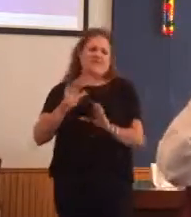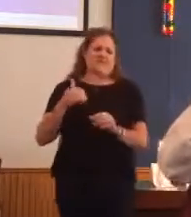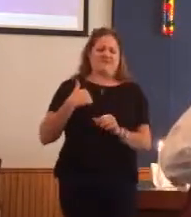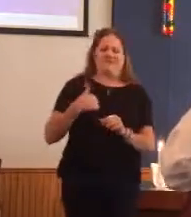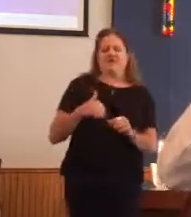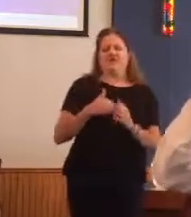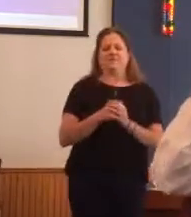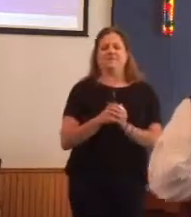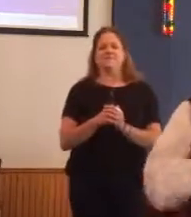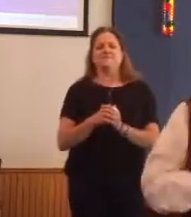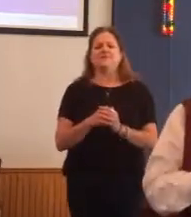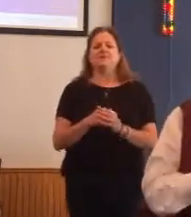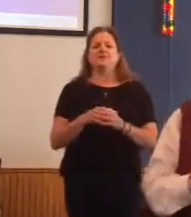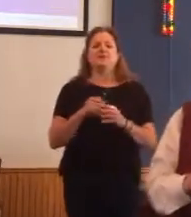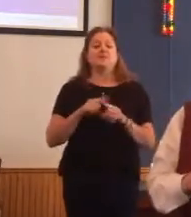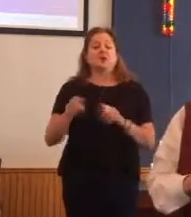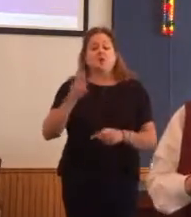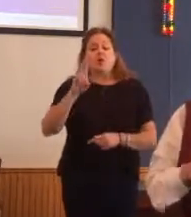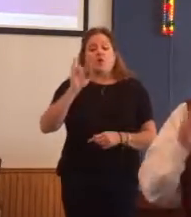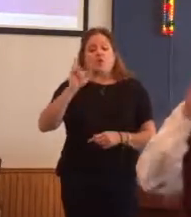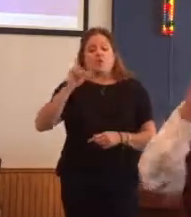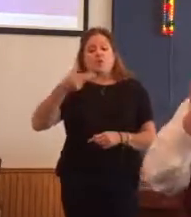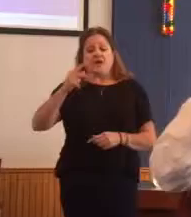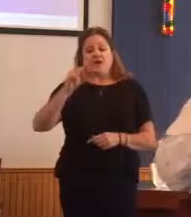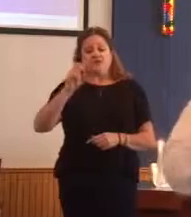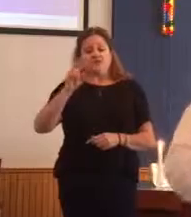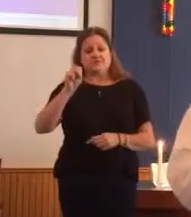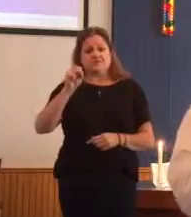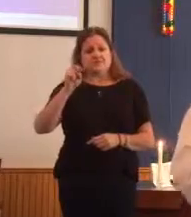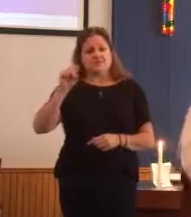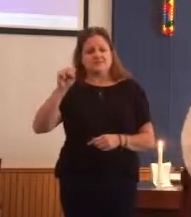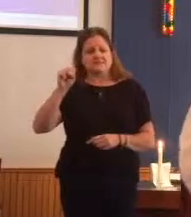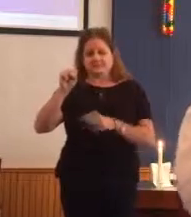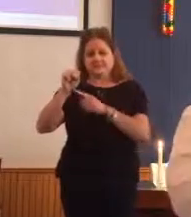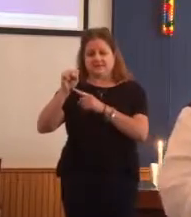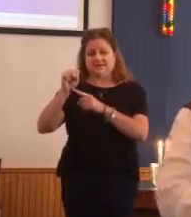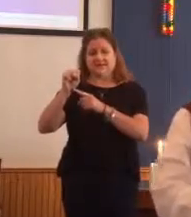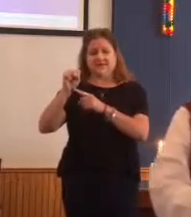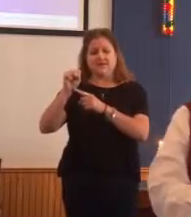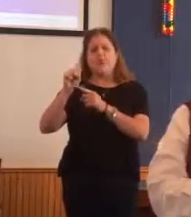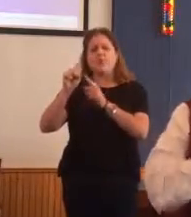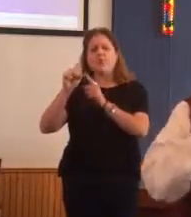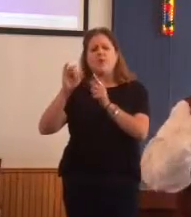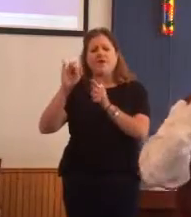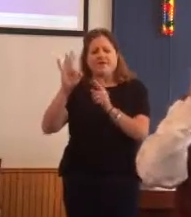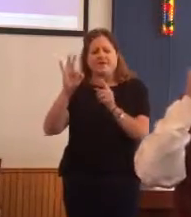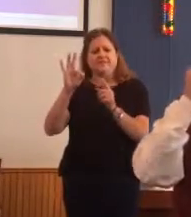maybe righteousness is just accepting, recognizing